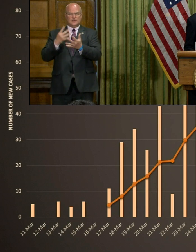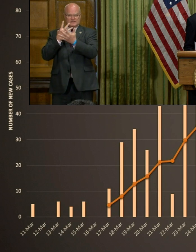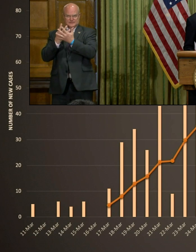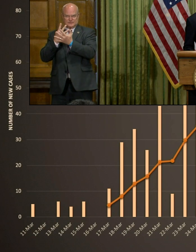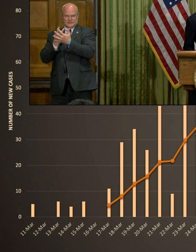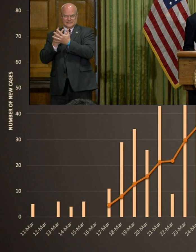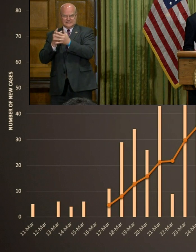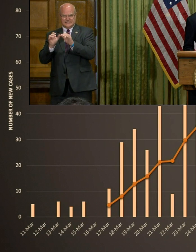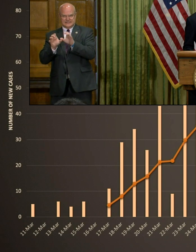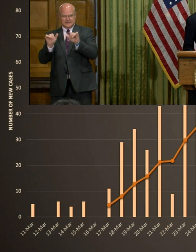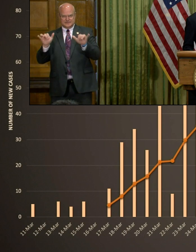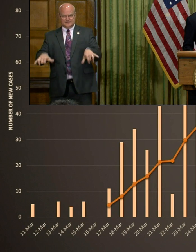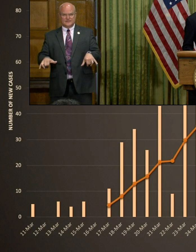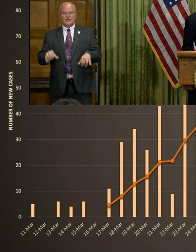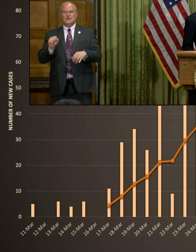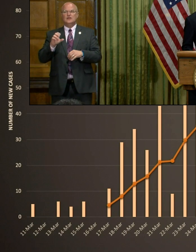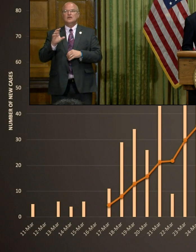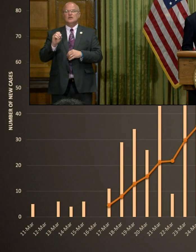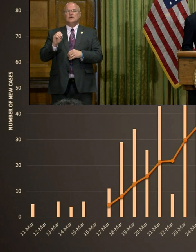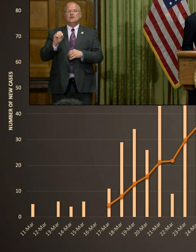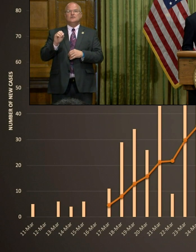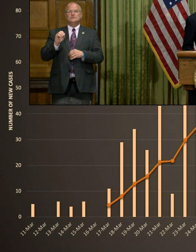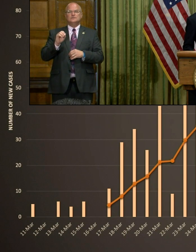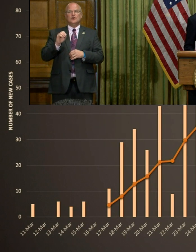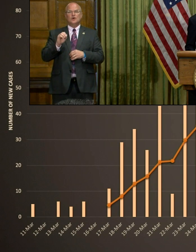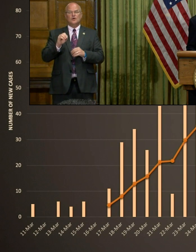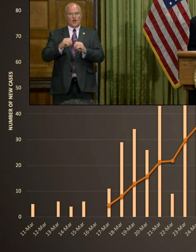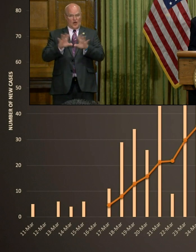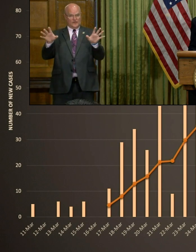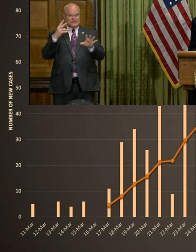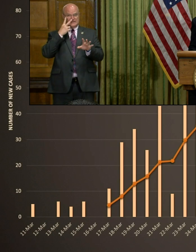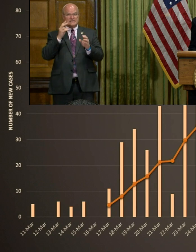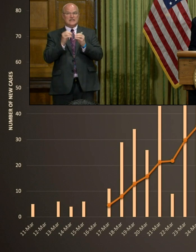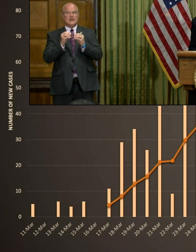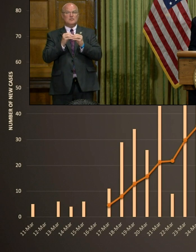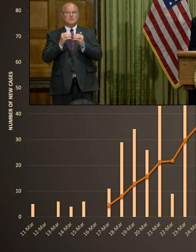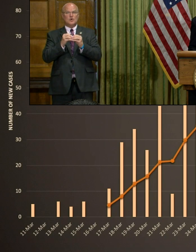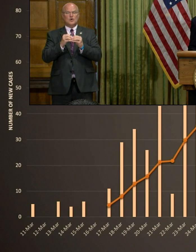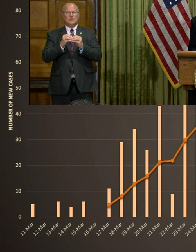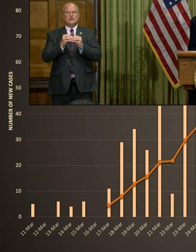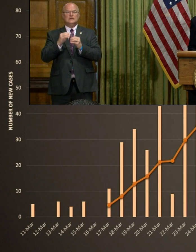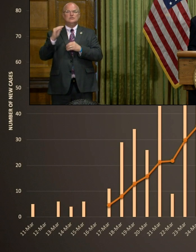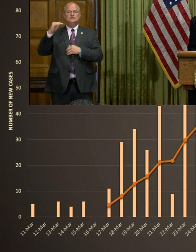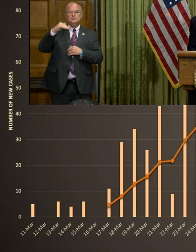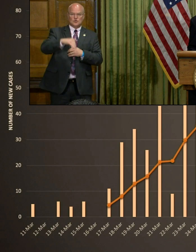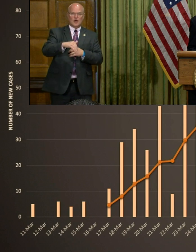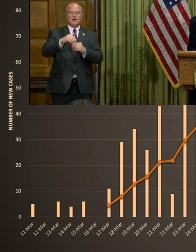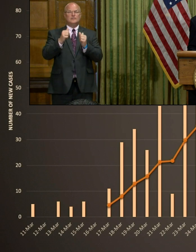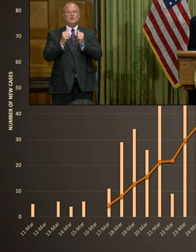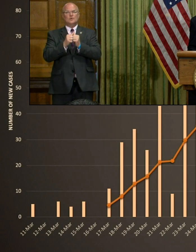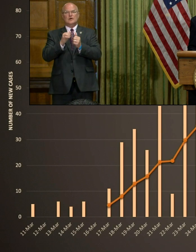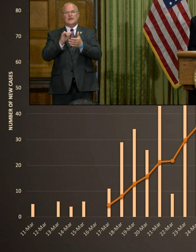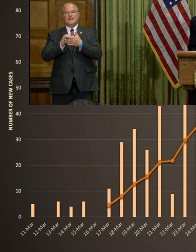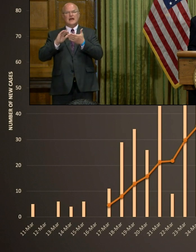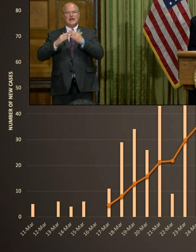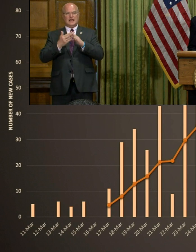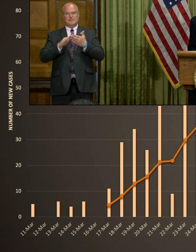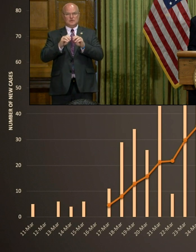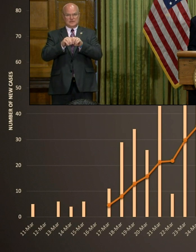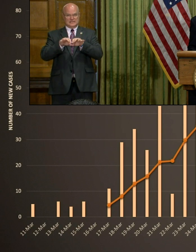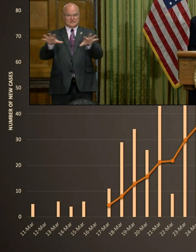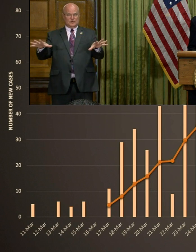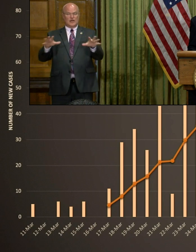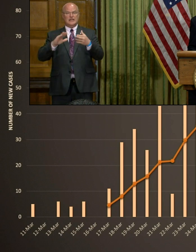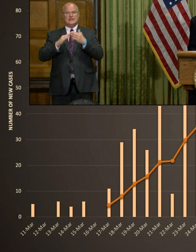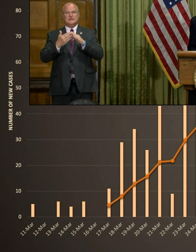correctional facilities. And so you obviously see a more extreme drop in the community spread